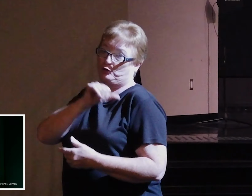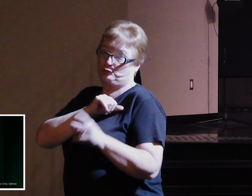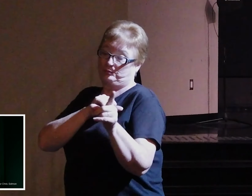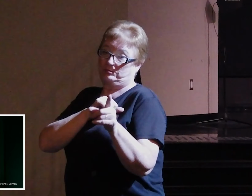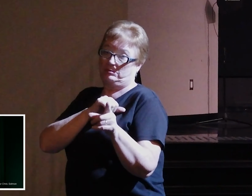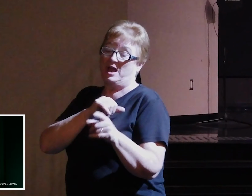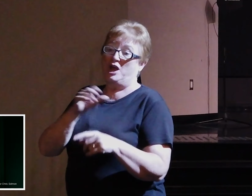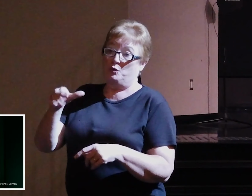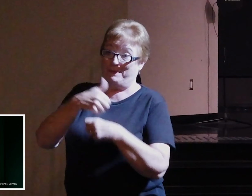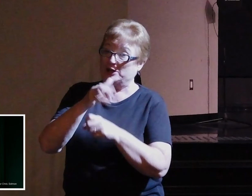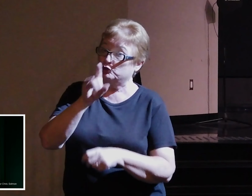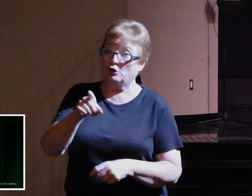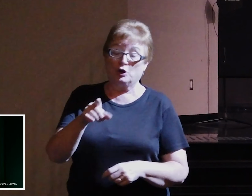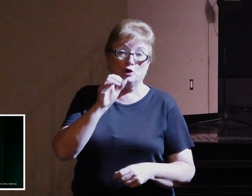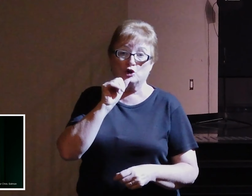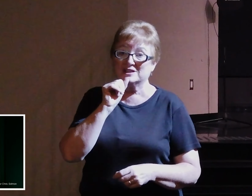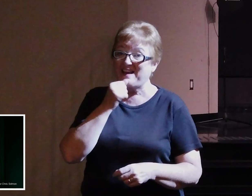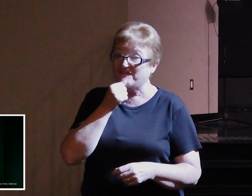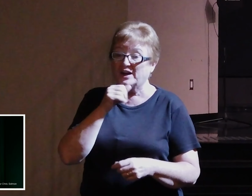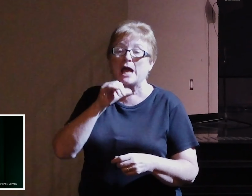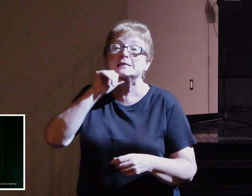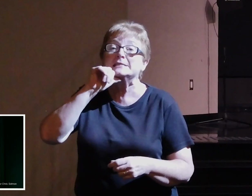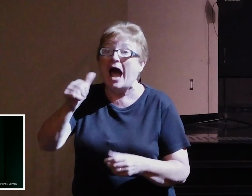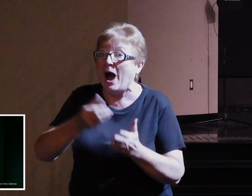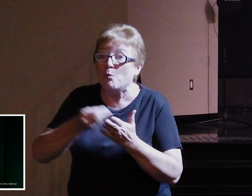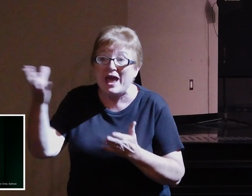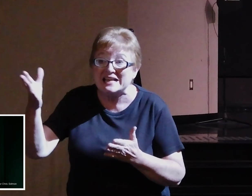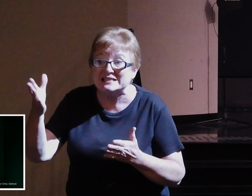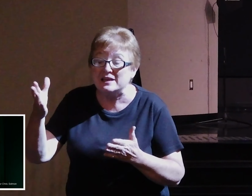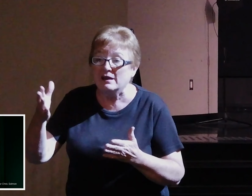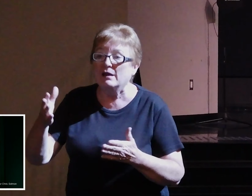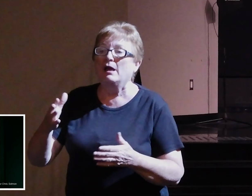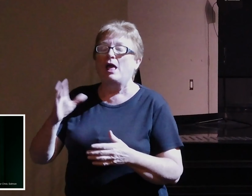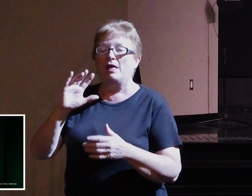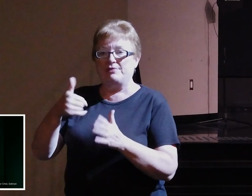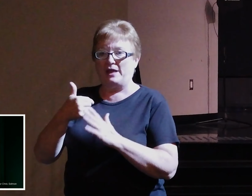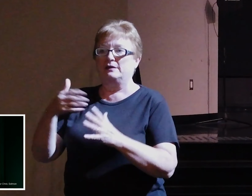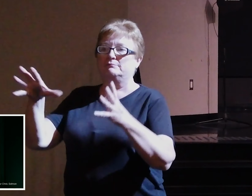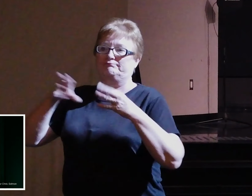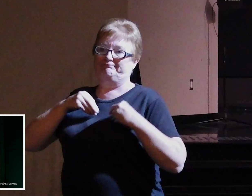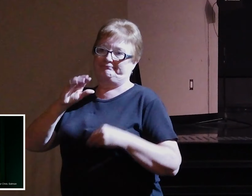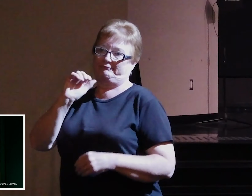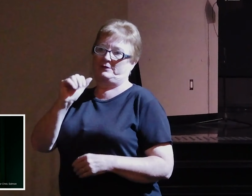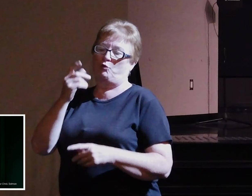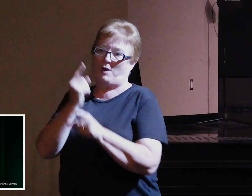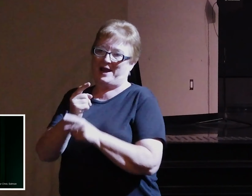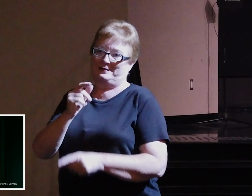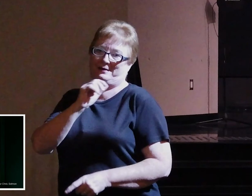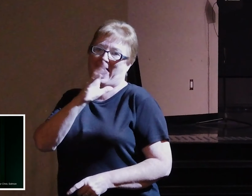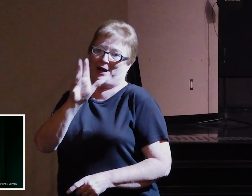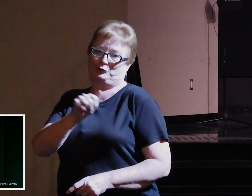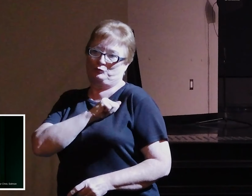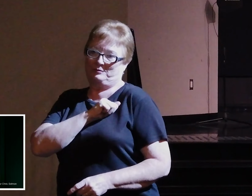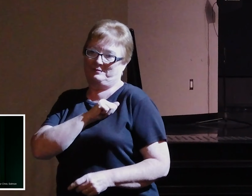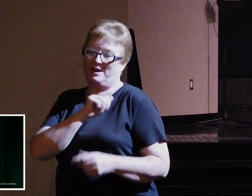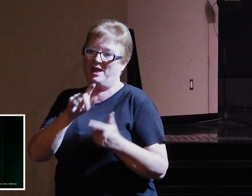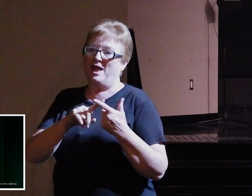If you want to make sure your suffering is not wasted, embrace the right attitude. Turn over to 1 Peter chapter 4 and verse 12.